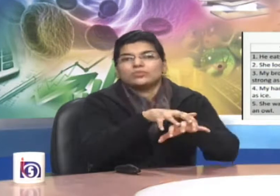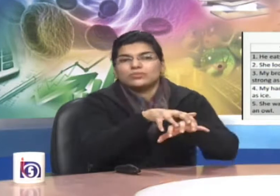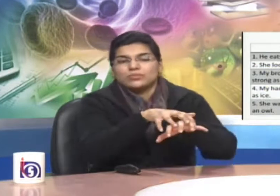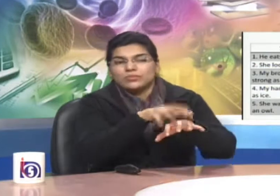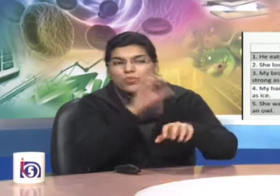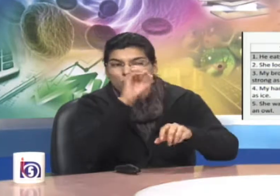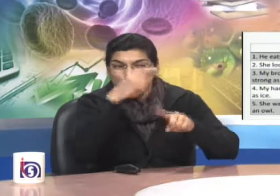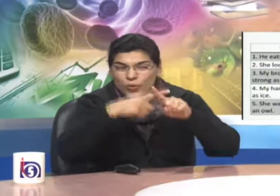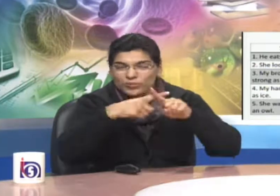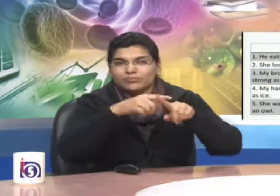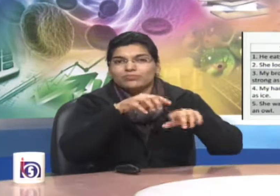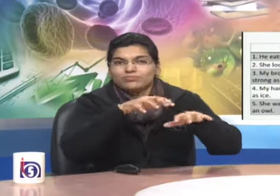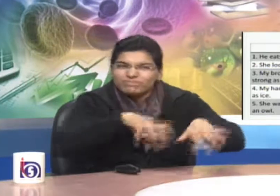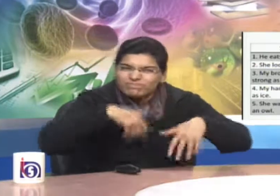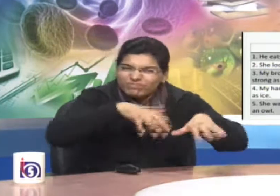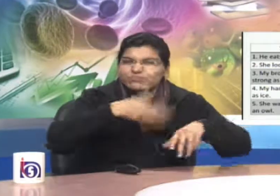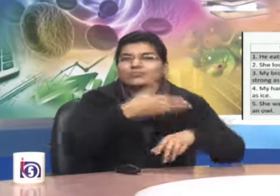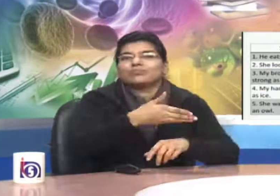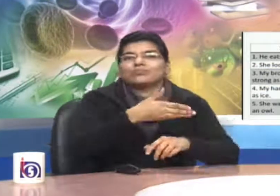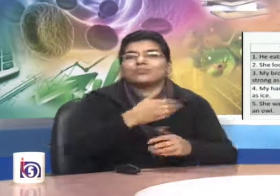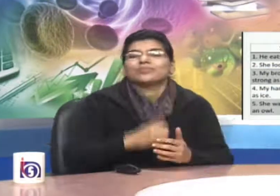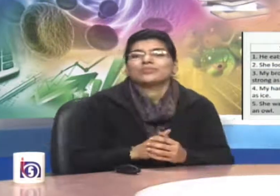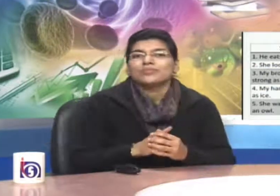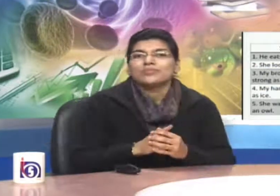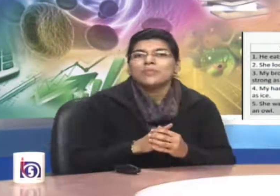it says my brother is an ox.